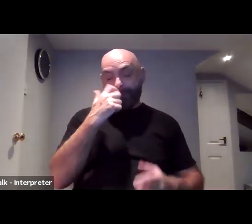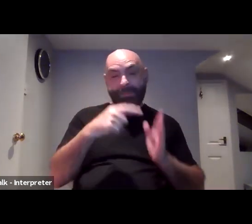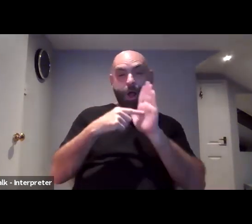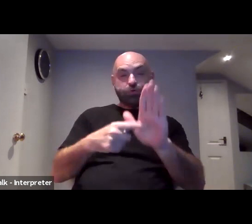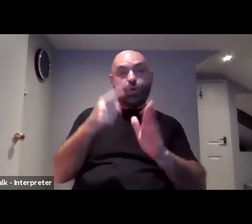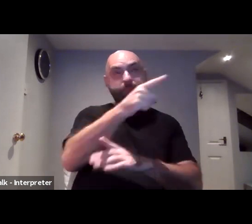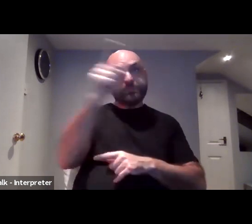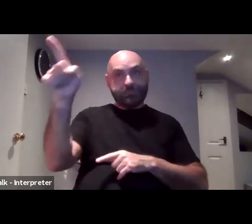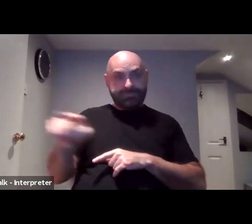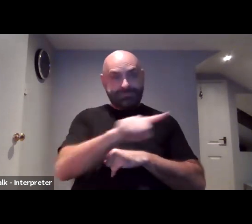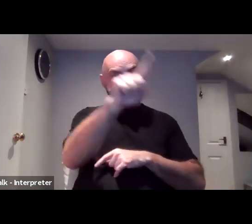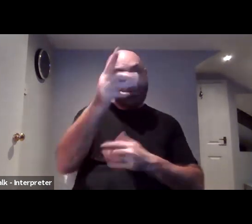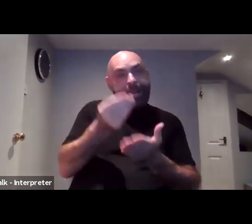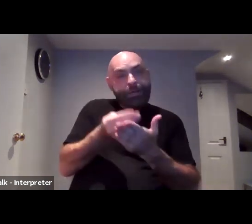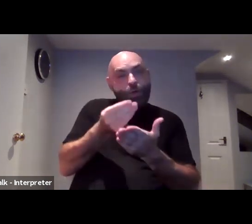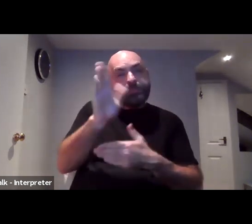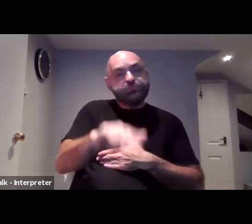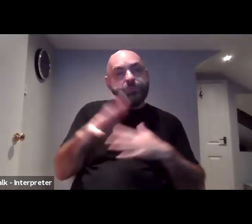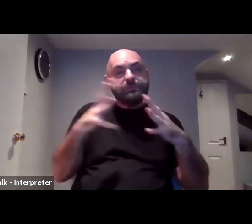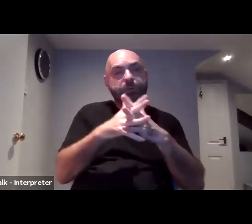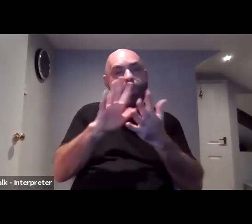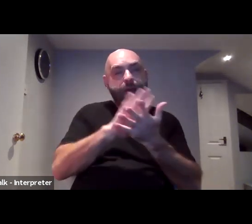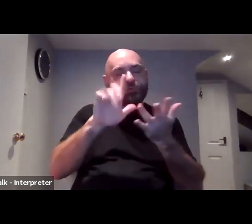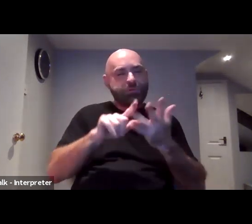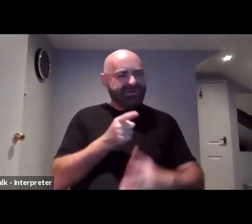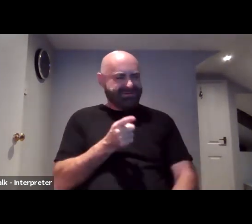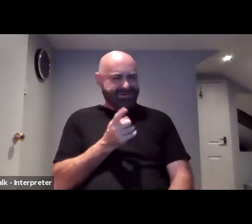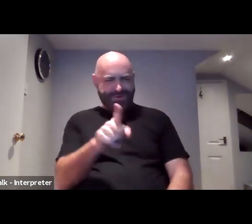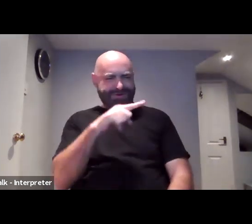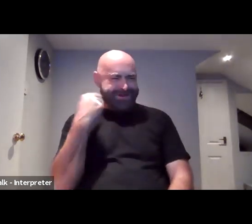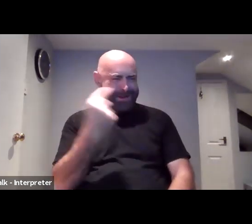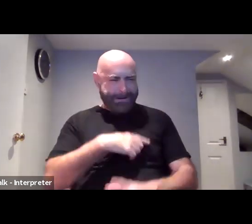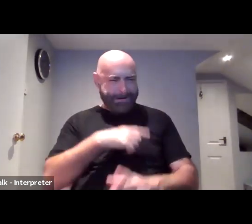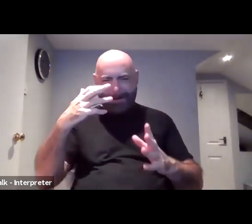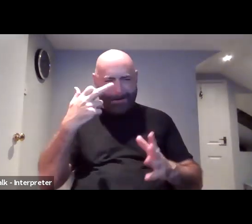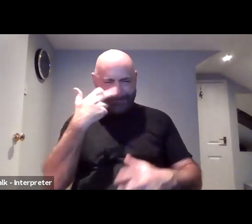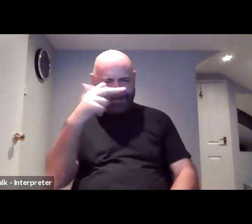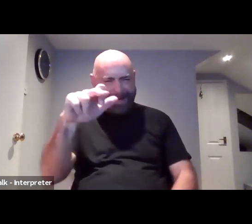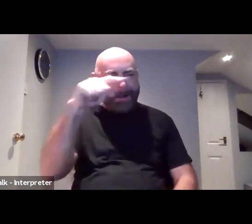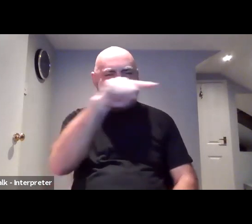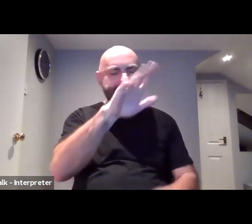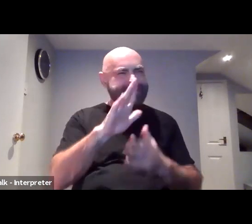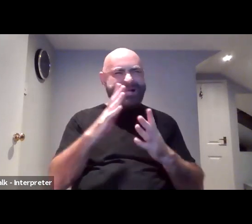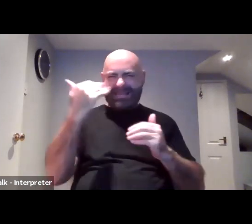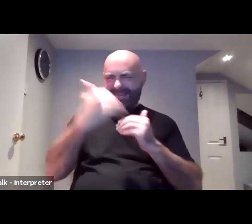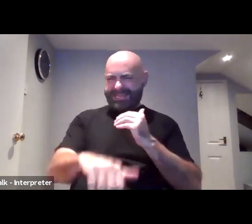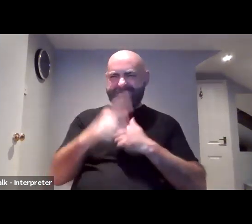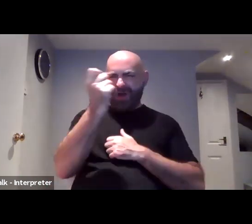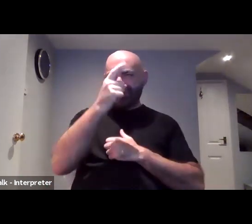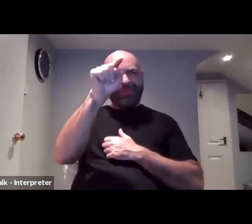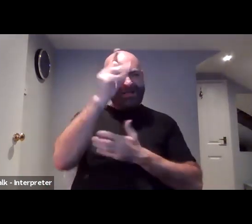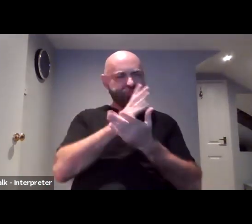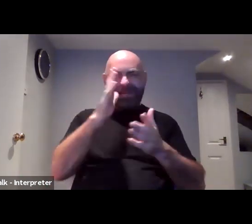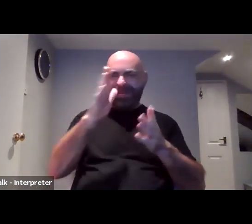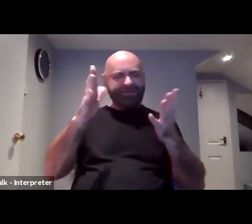an economist at the World Health Organization who said, "You're making this up. I've never seen anything quite so regressive